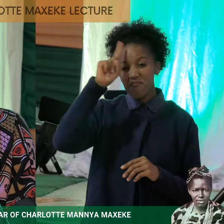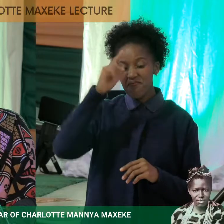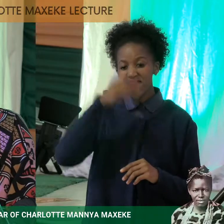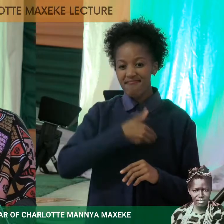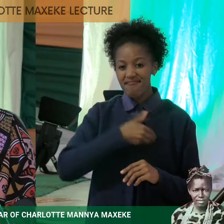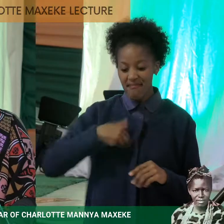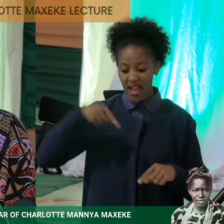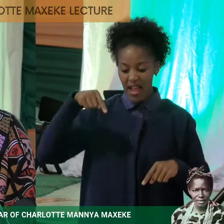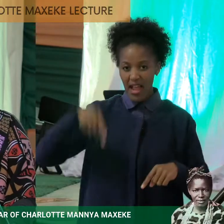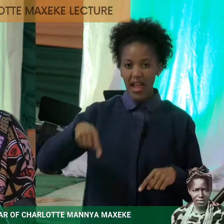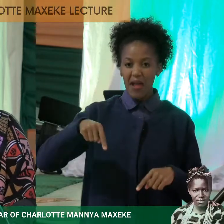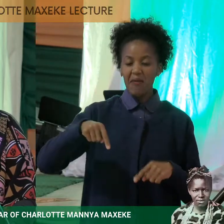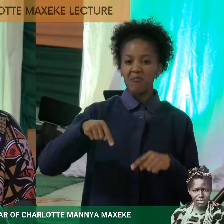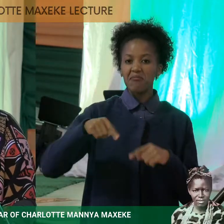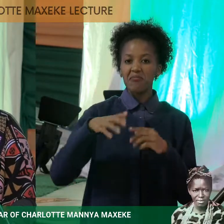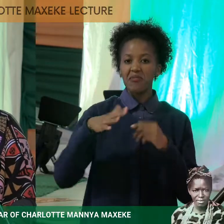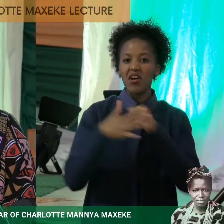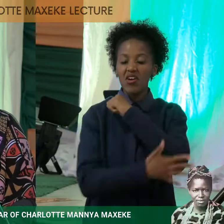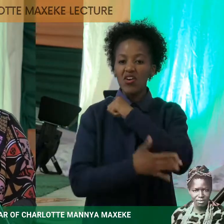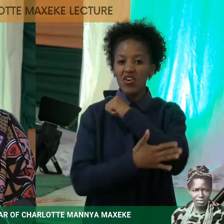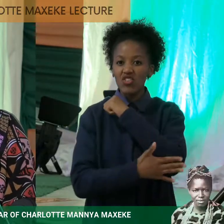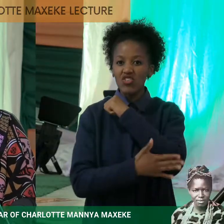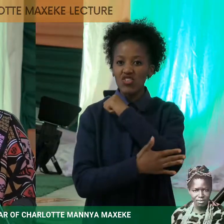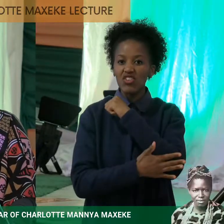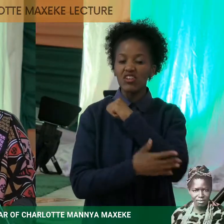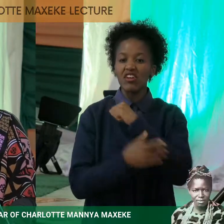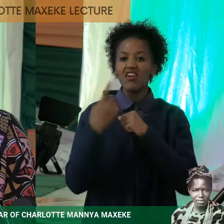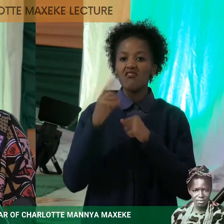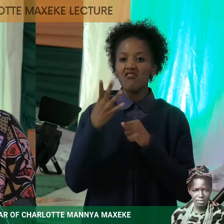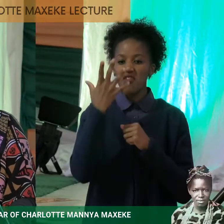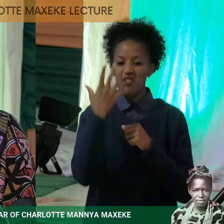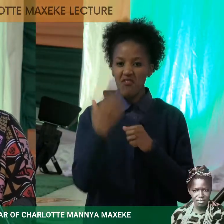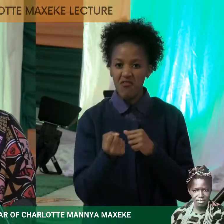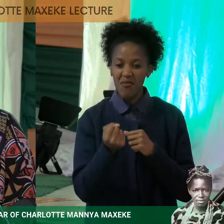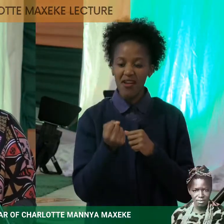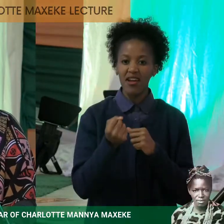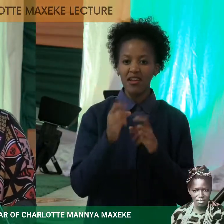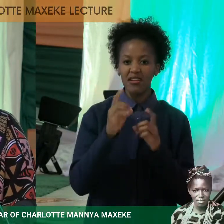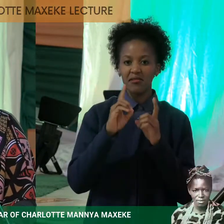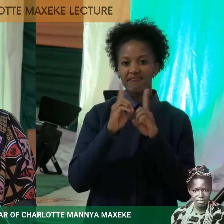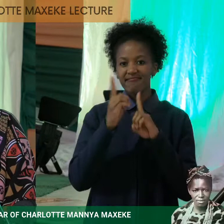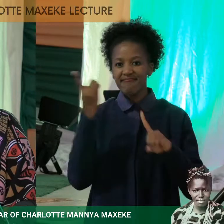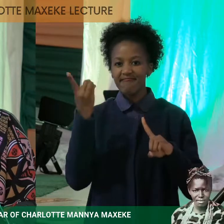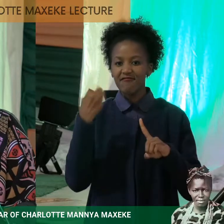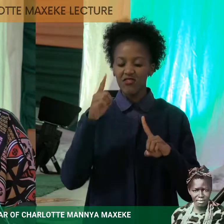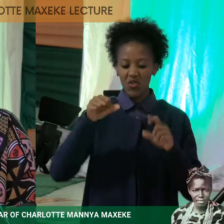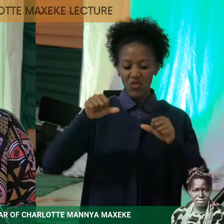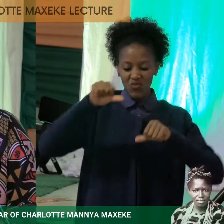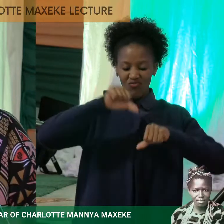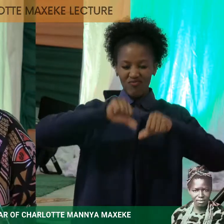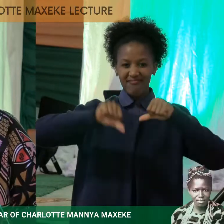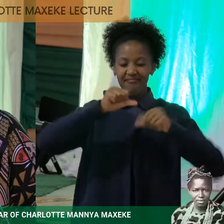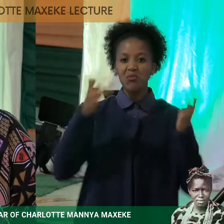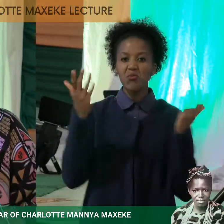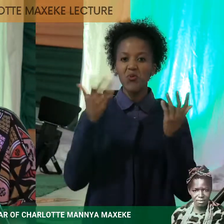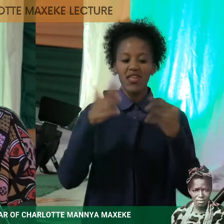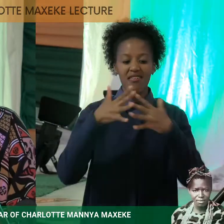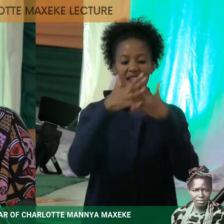country to obtain a Bachelor of Science degree at an American